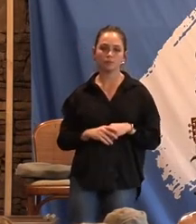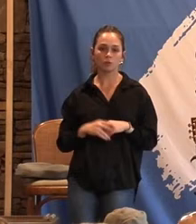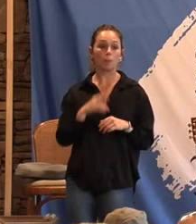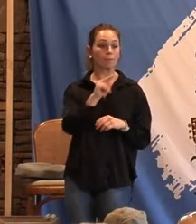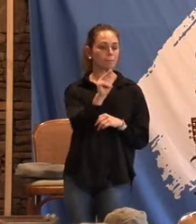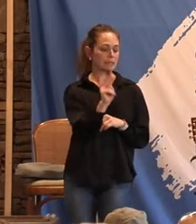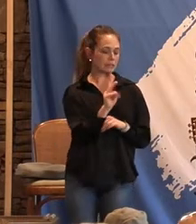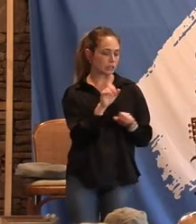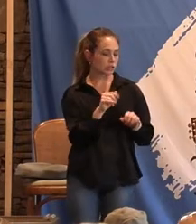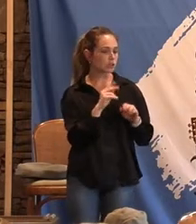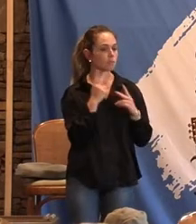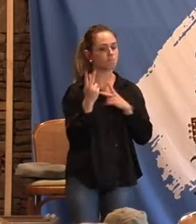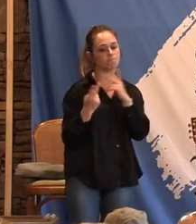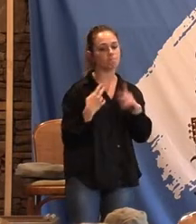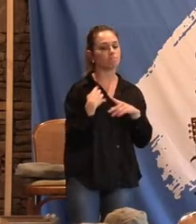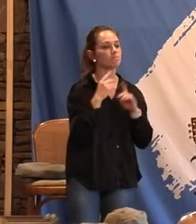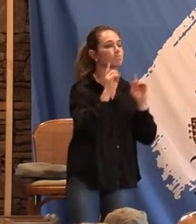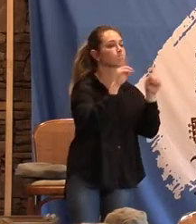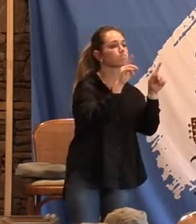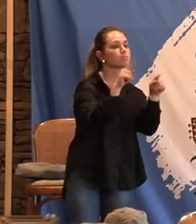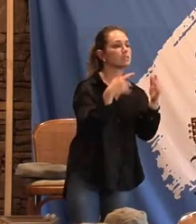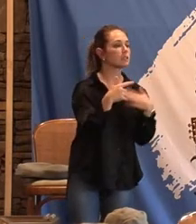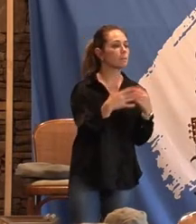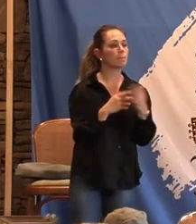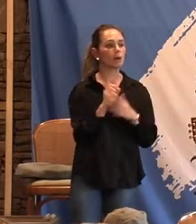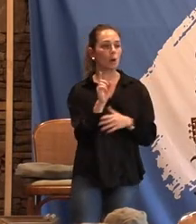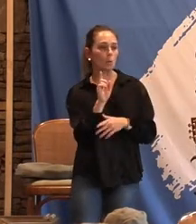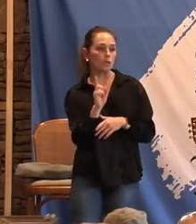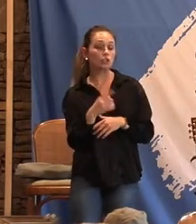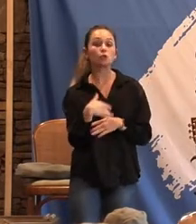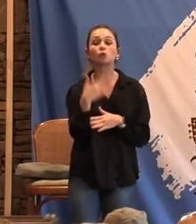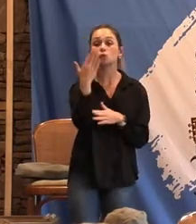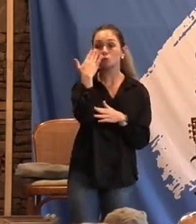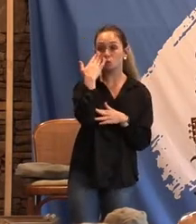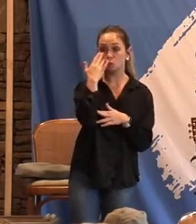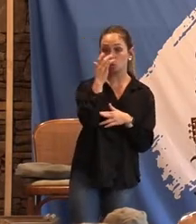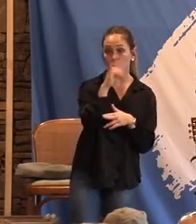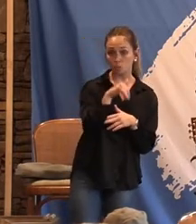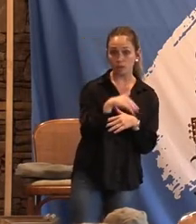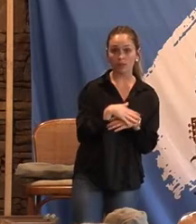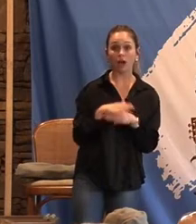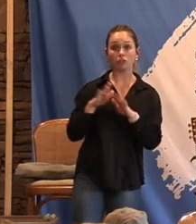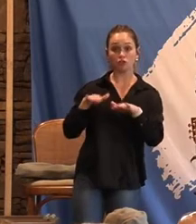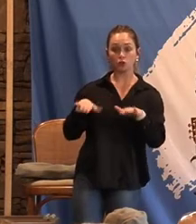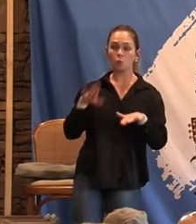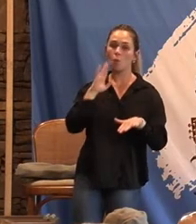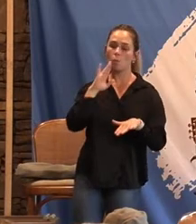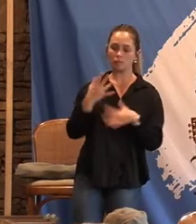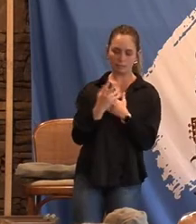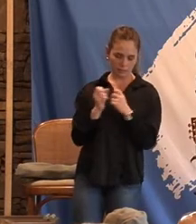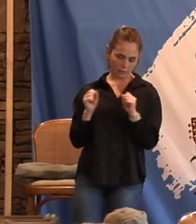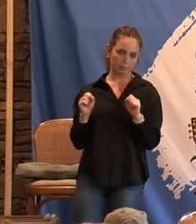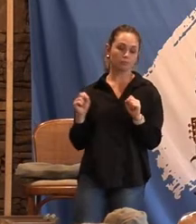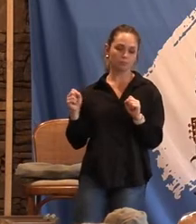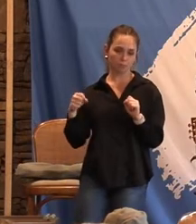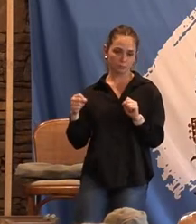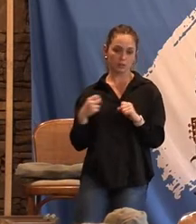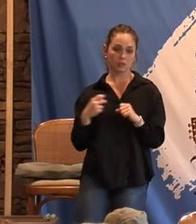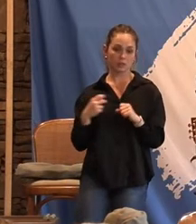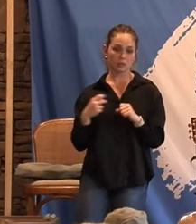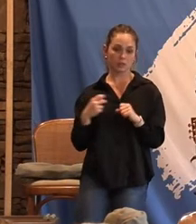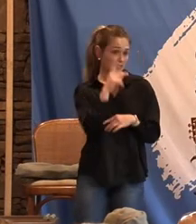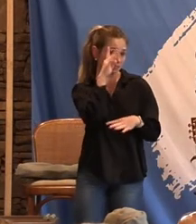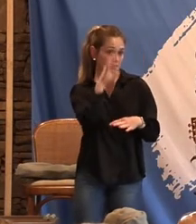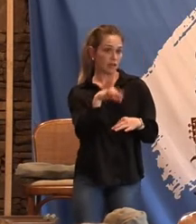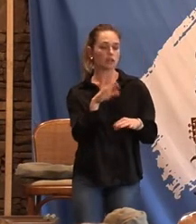Nana could go any place. No matter where she went, she knew that her children were always going to be safe. So Miss Nana